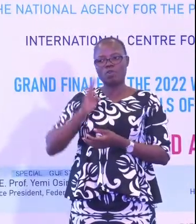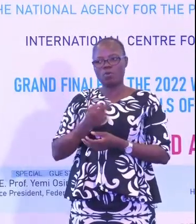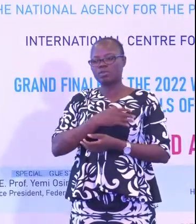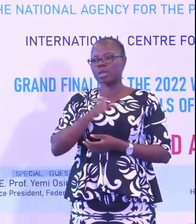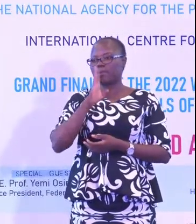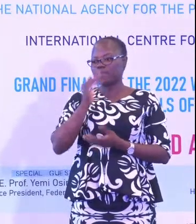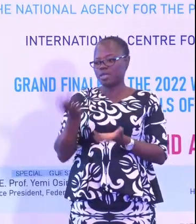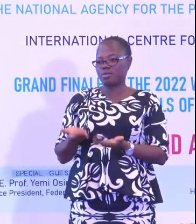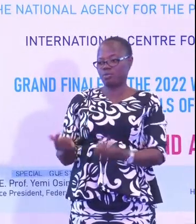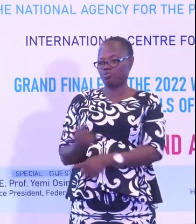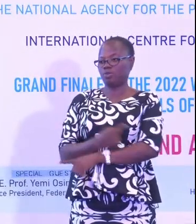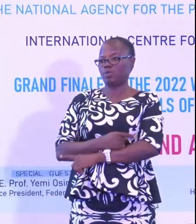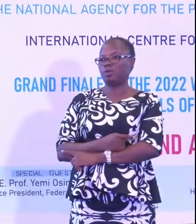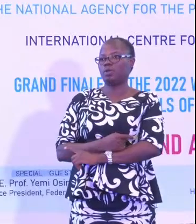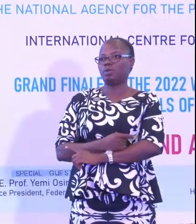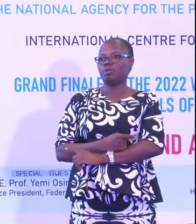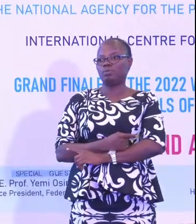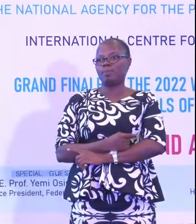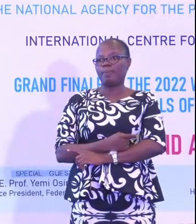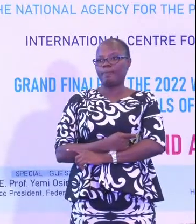day.